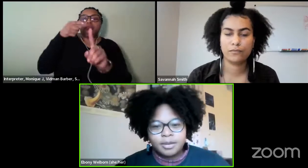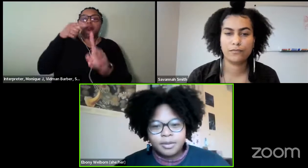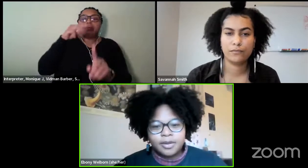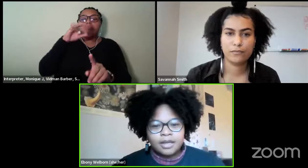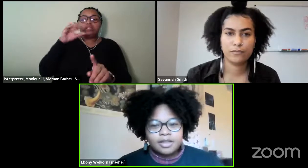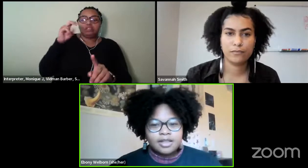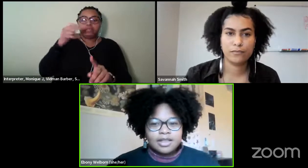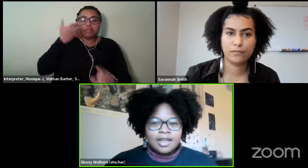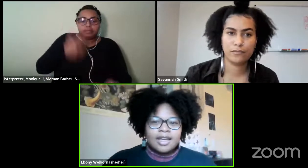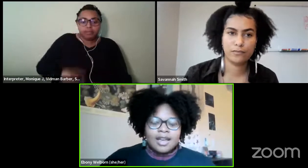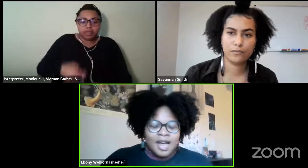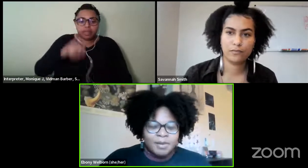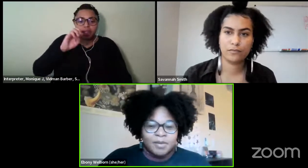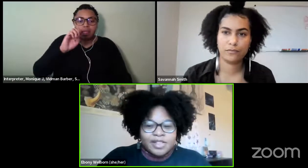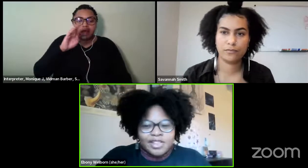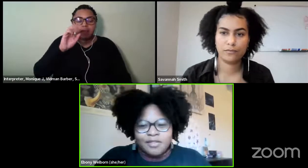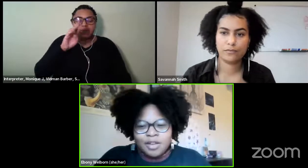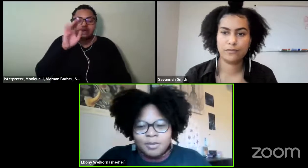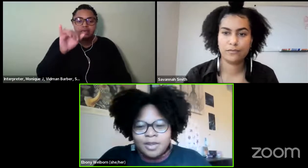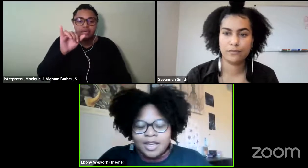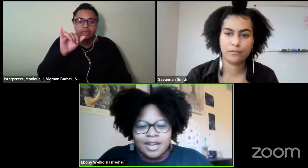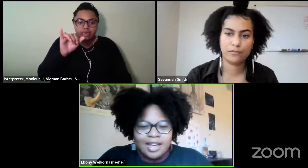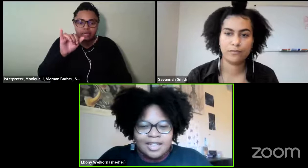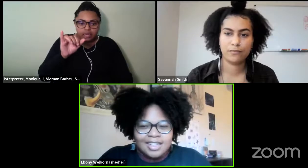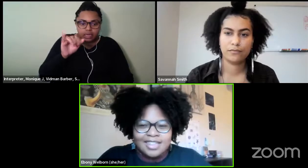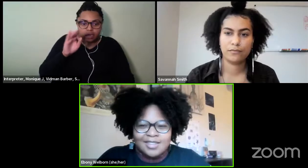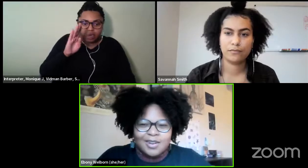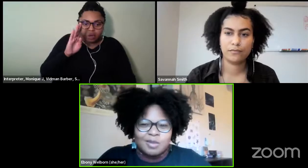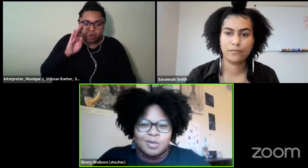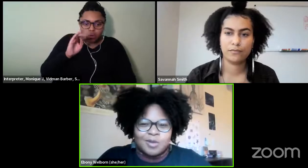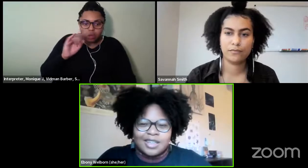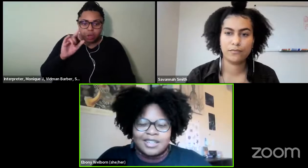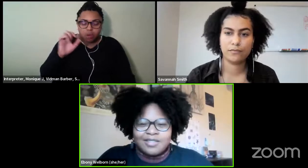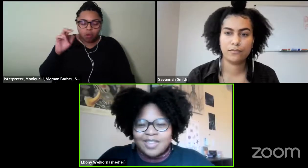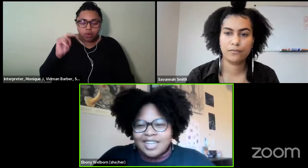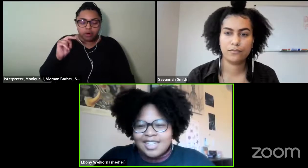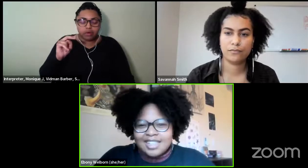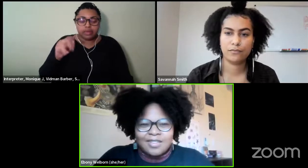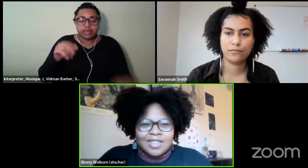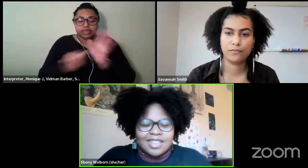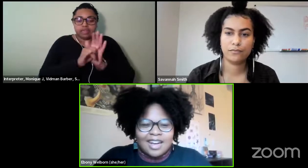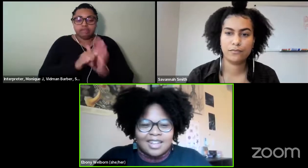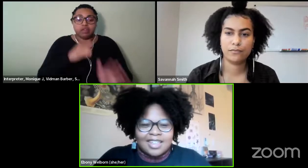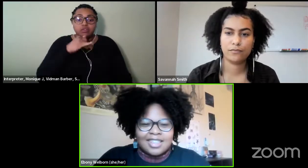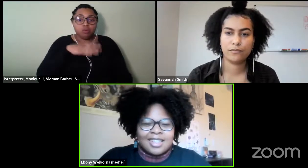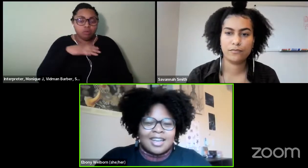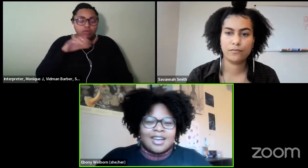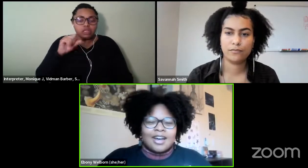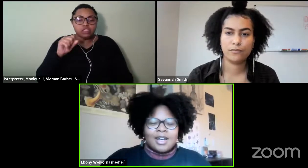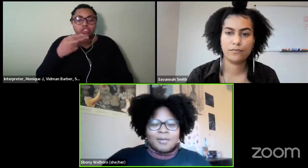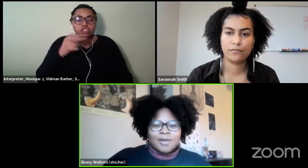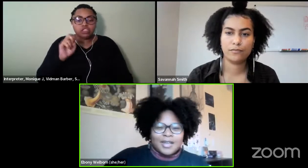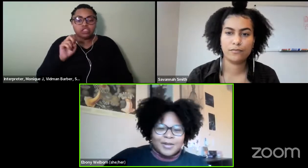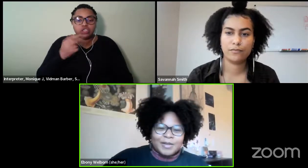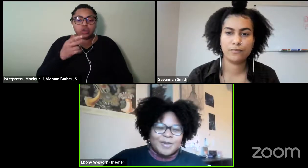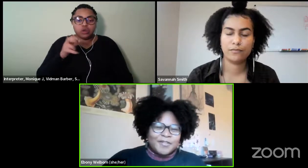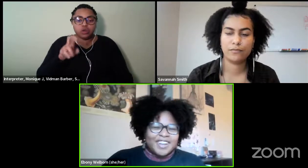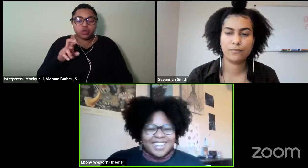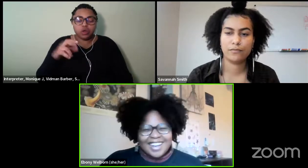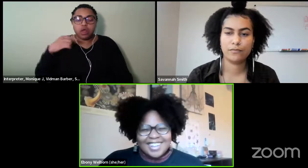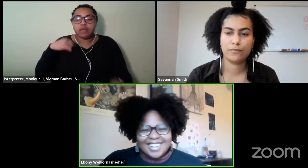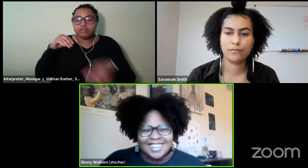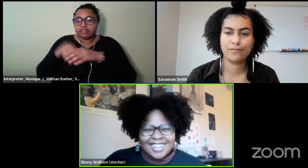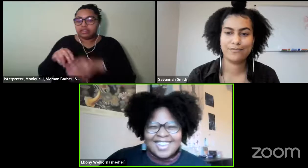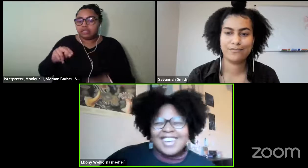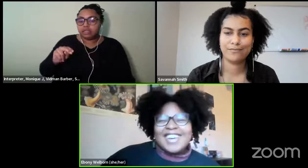again, she, her pronouns. I'm originally from the Carolinas. That's where I was born, raised. I went to college in Greensboro,